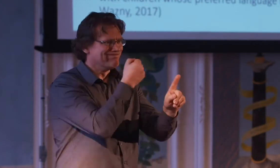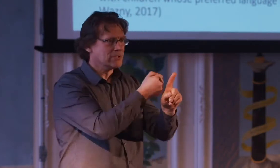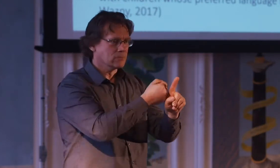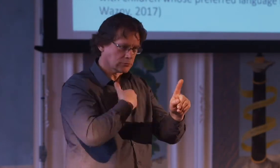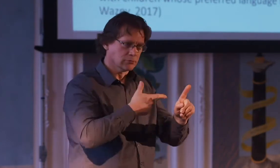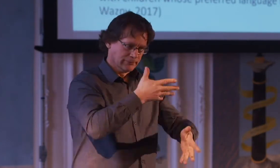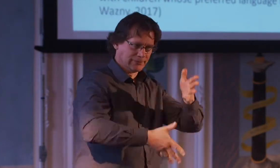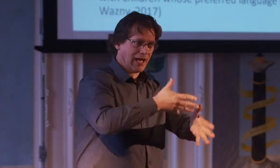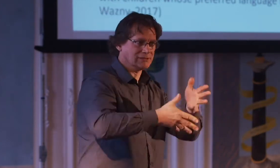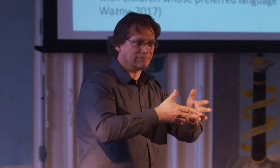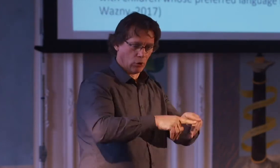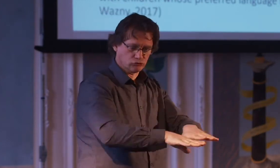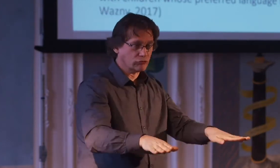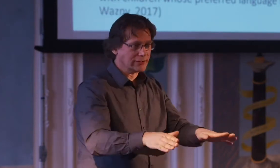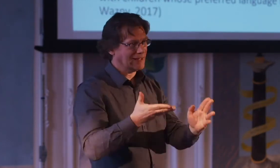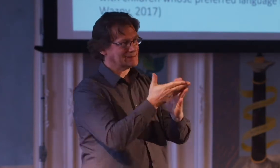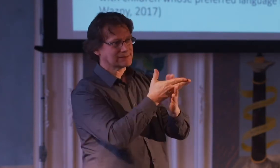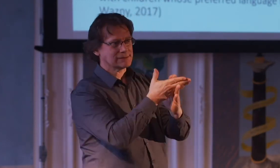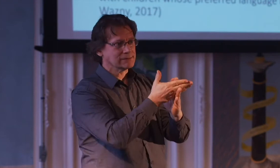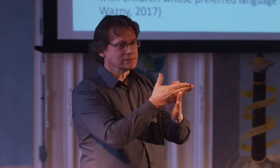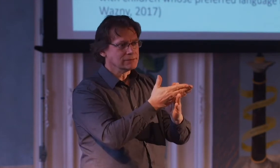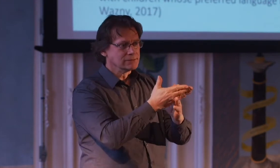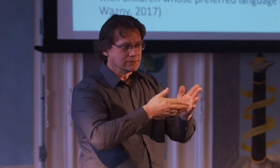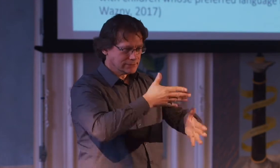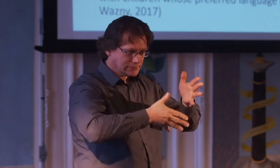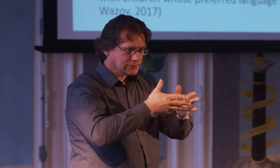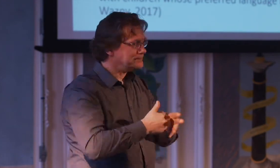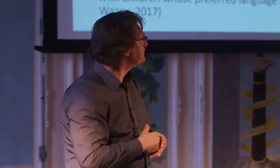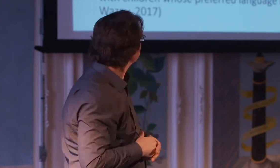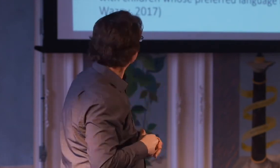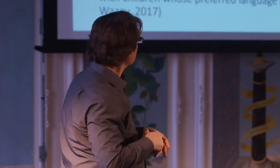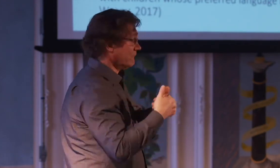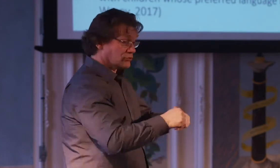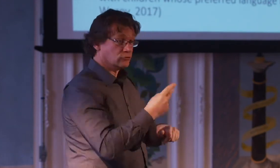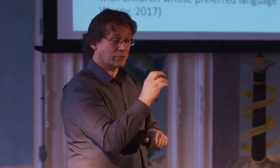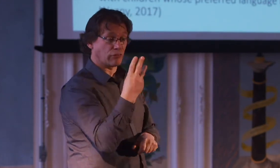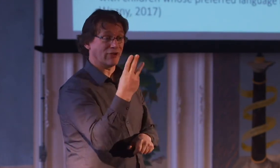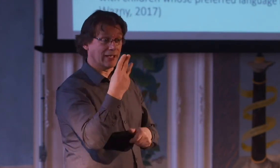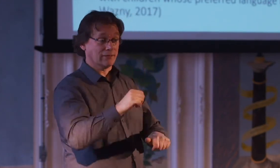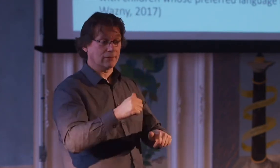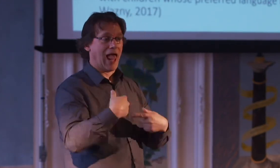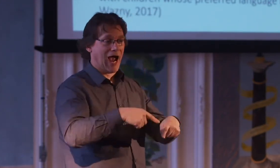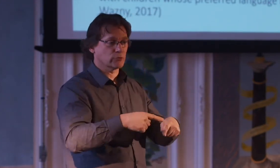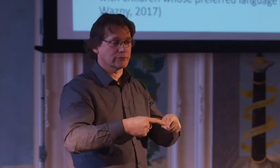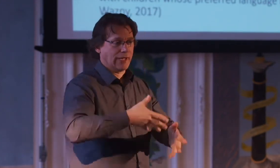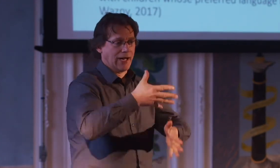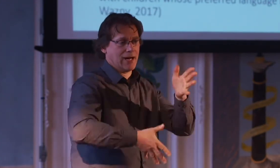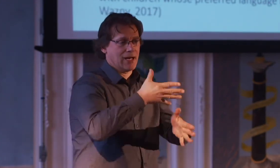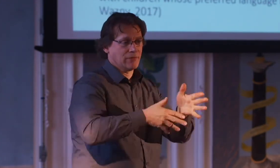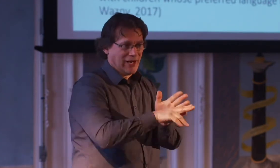she campaigned tirelessly to allow deaf children to access the educational system through sign language, and in 2003 that